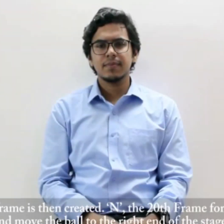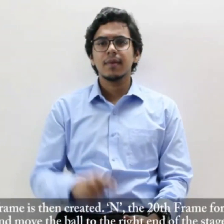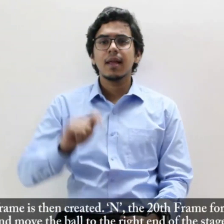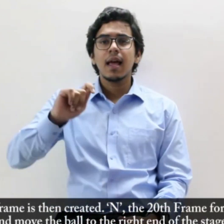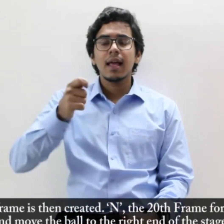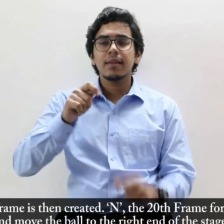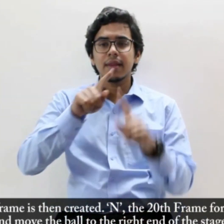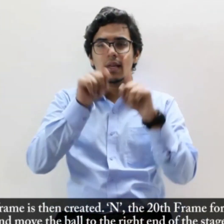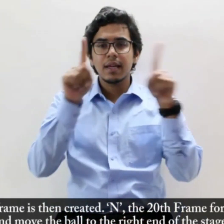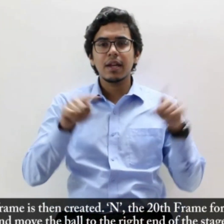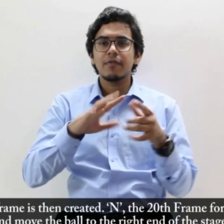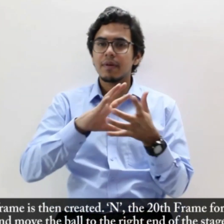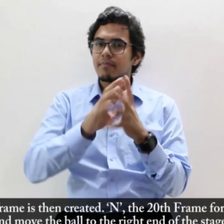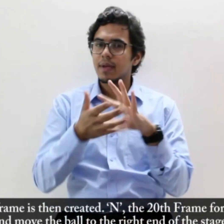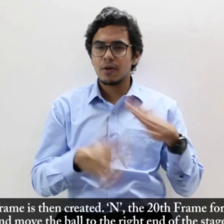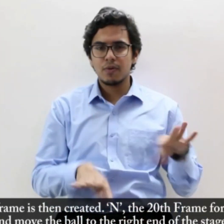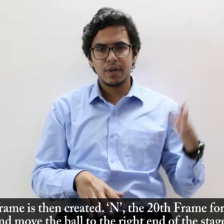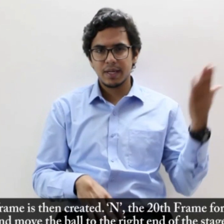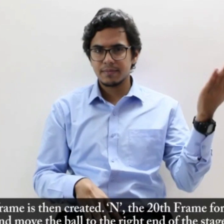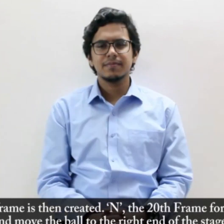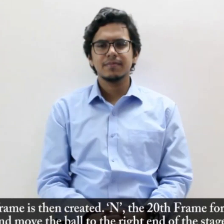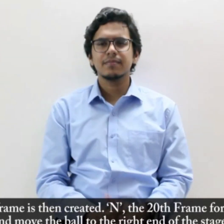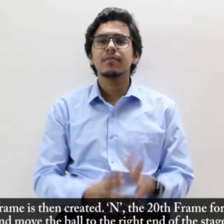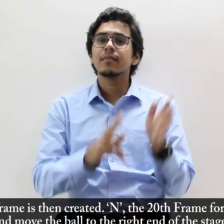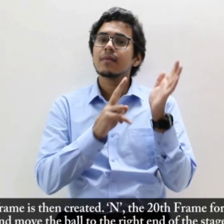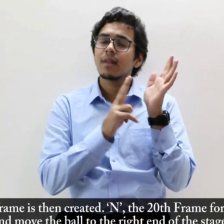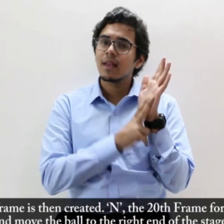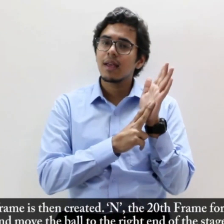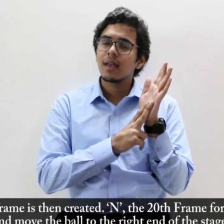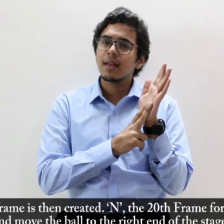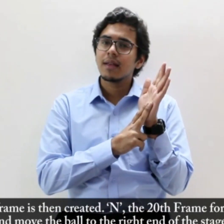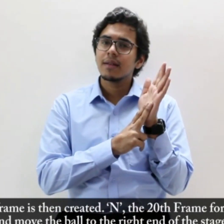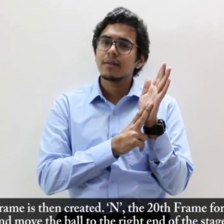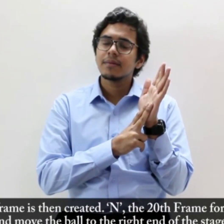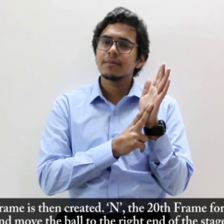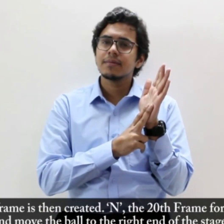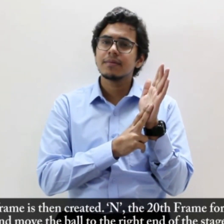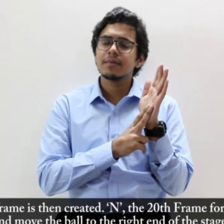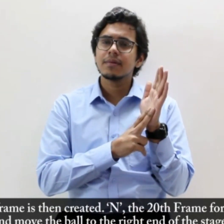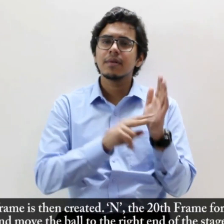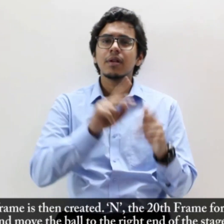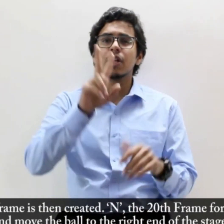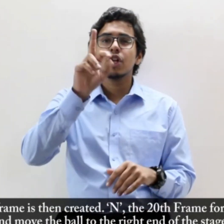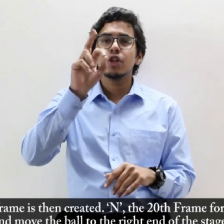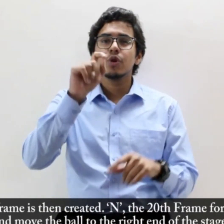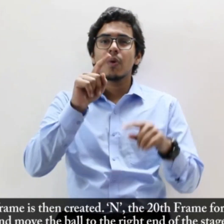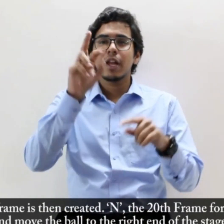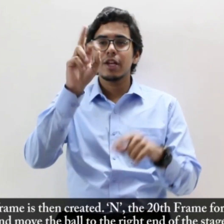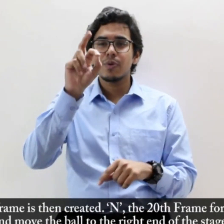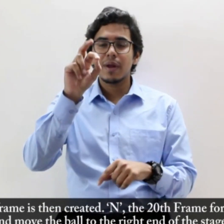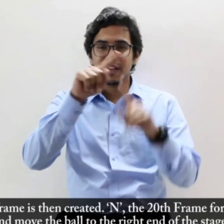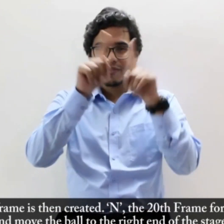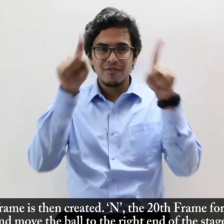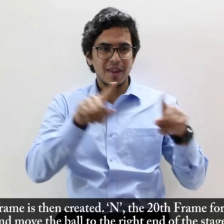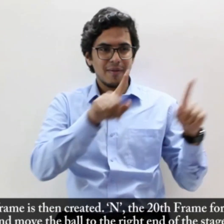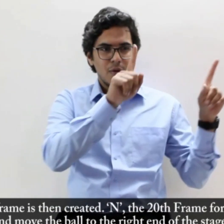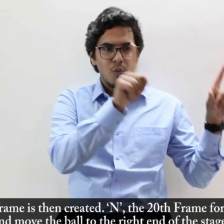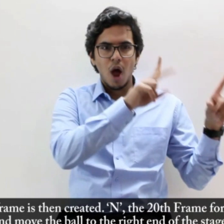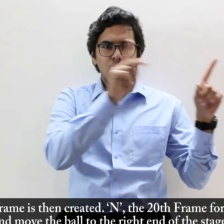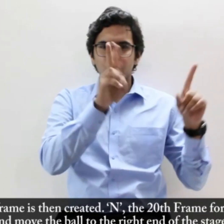The keyframe is then created, N, the 20th frame, for example, and move the